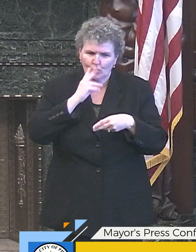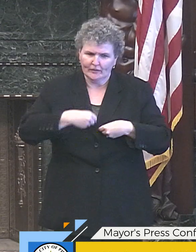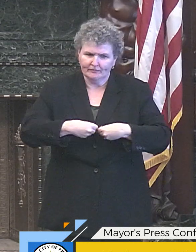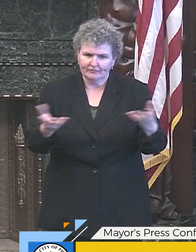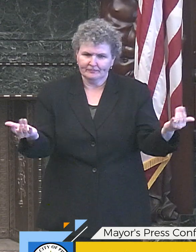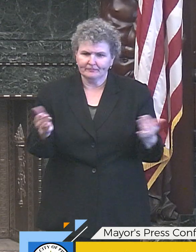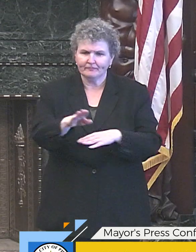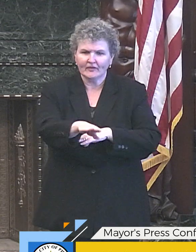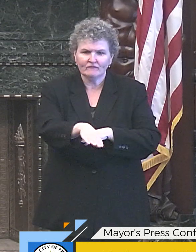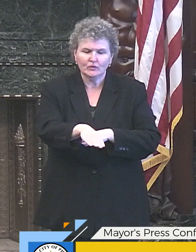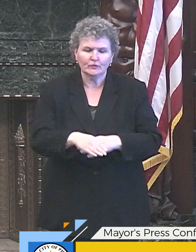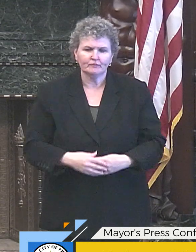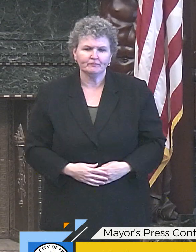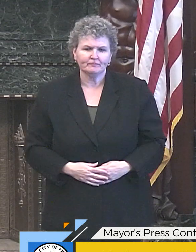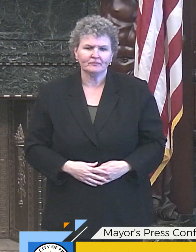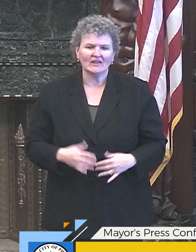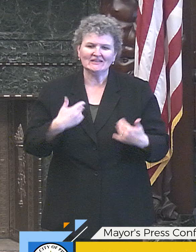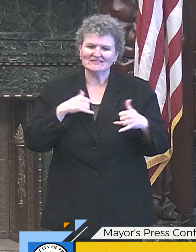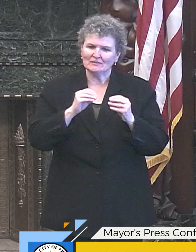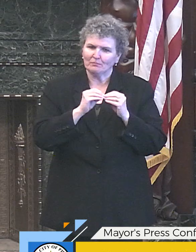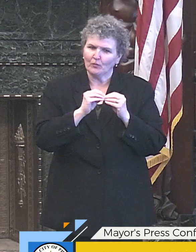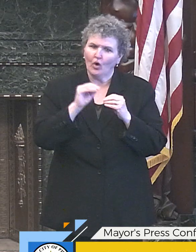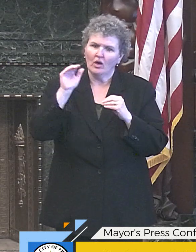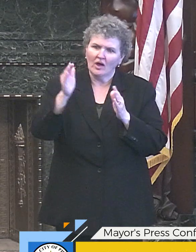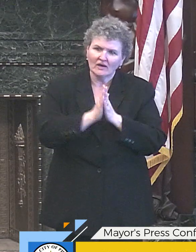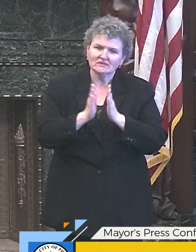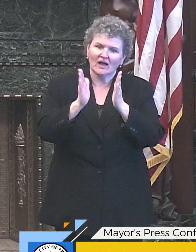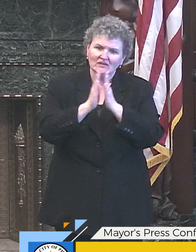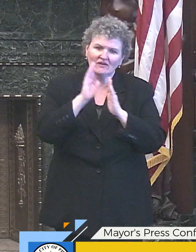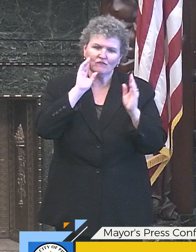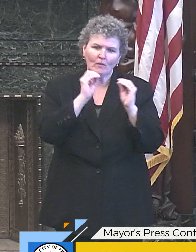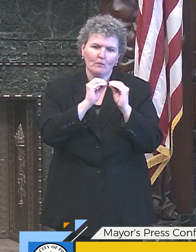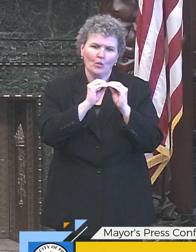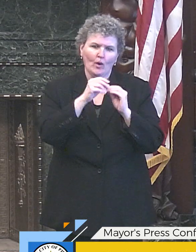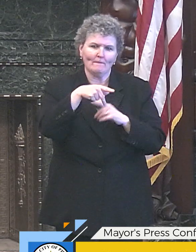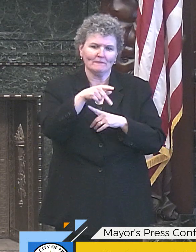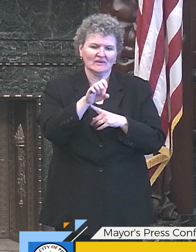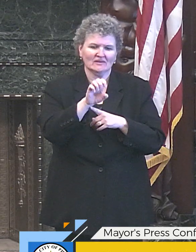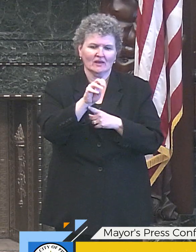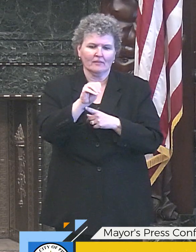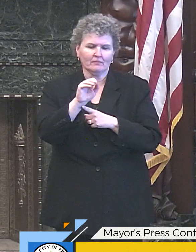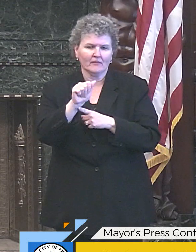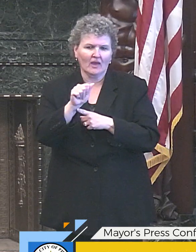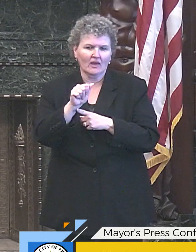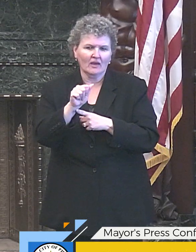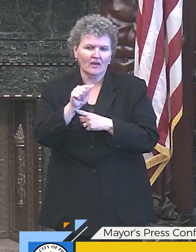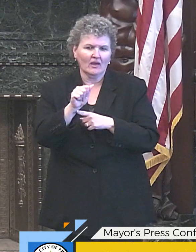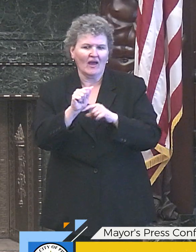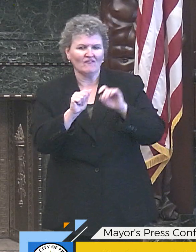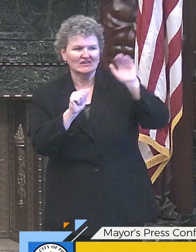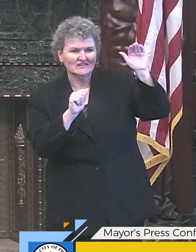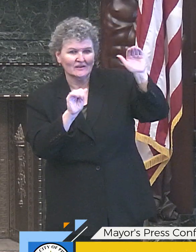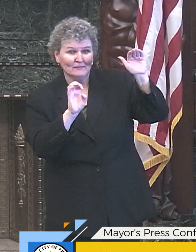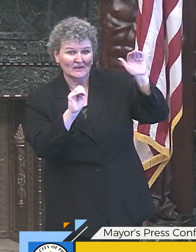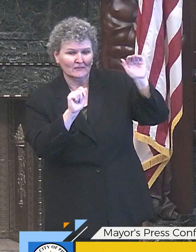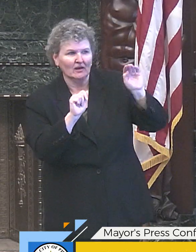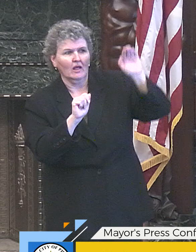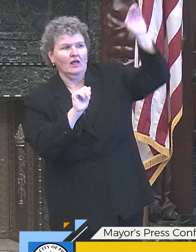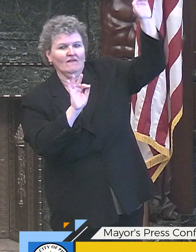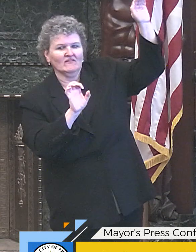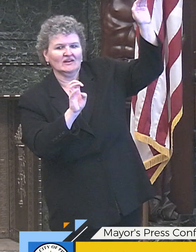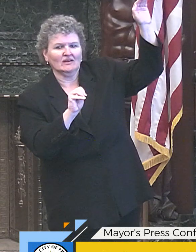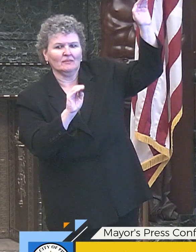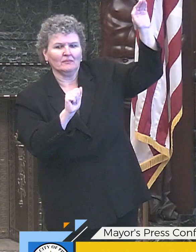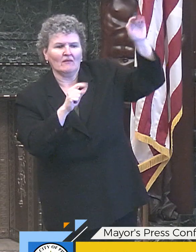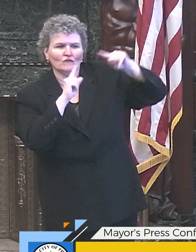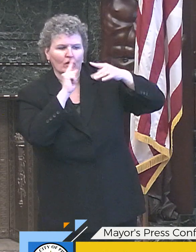a standing request to PEMA, which would then go to FEMA. For various supplies,